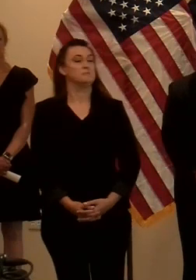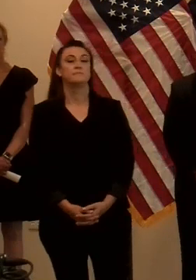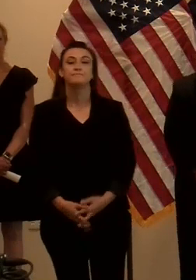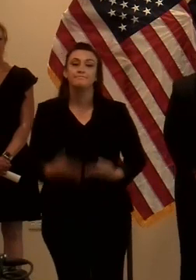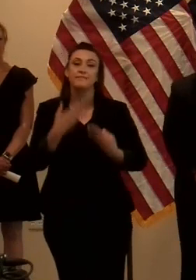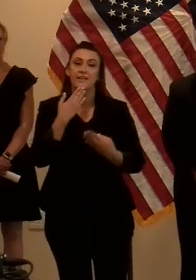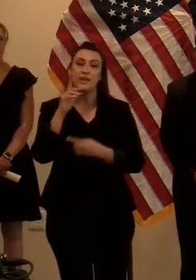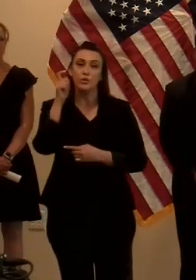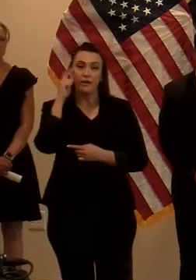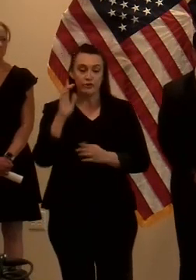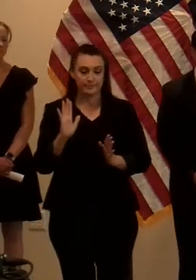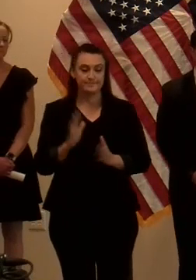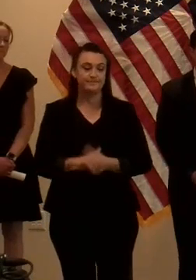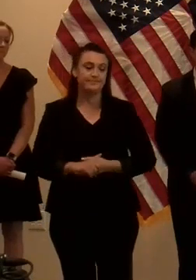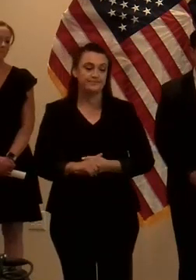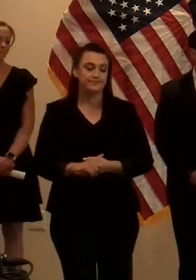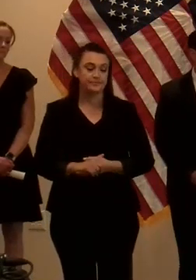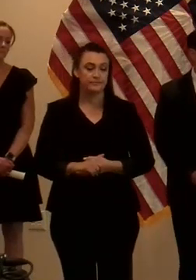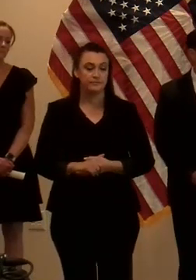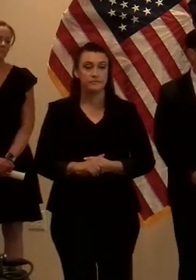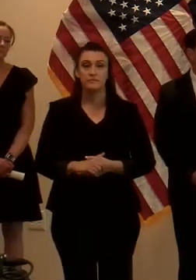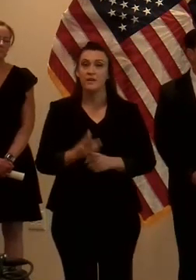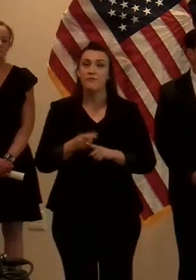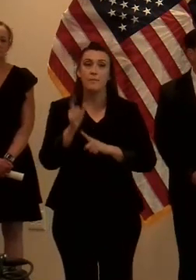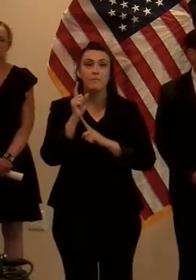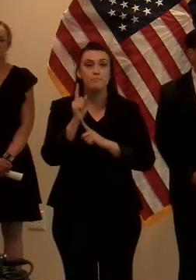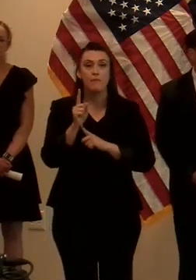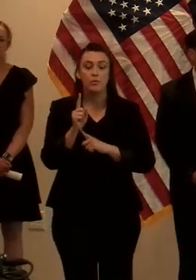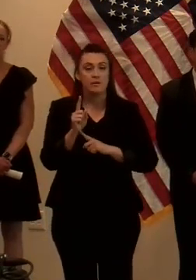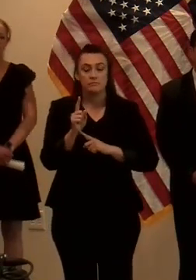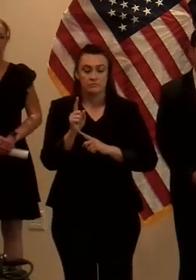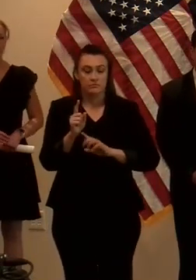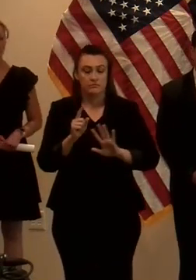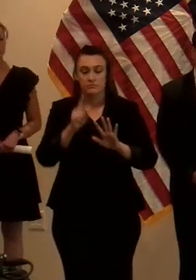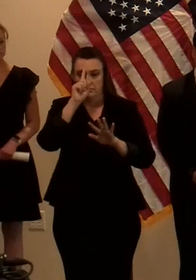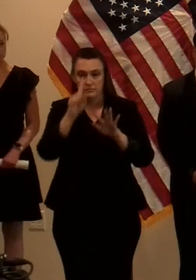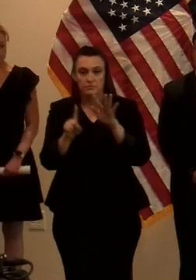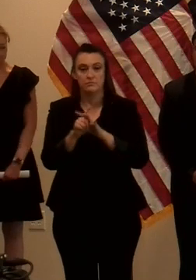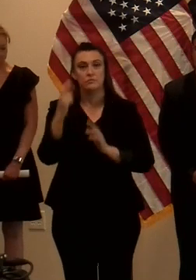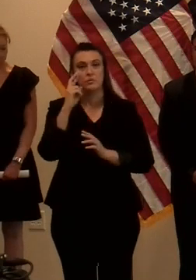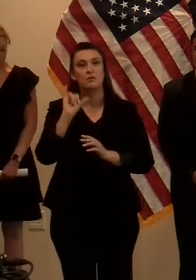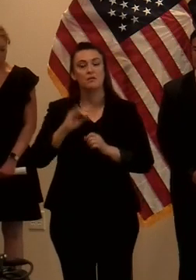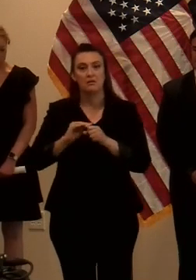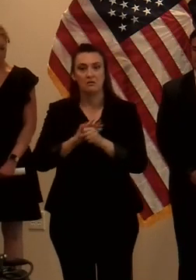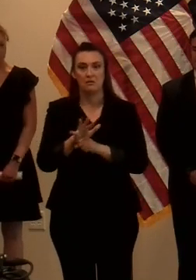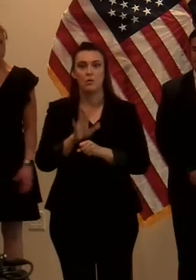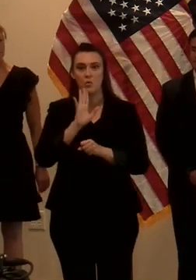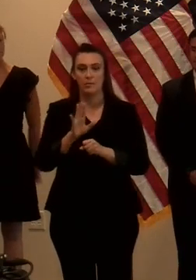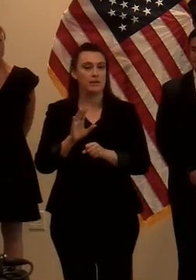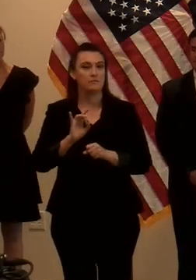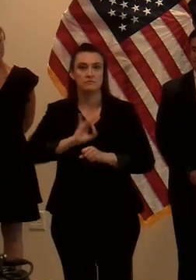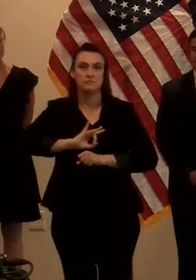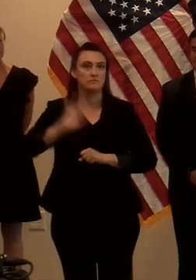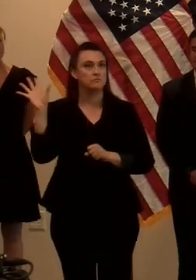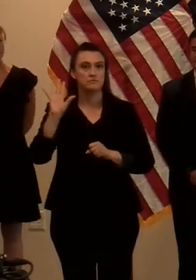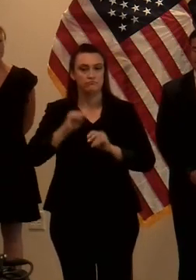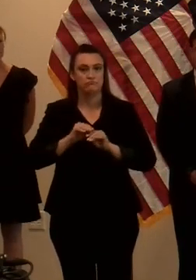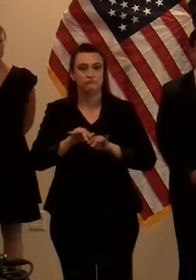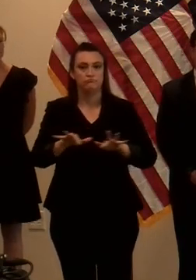Thank you, Governor Ducey. From the moment it became evident that COVID-19 was going to place an